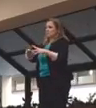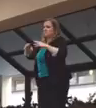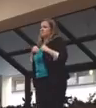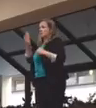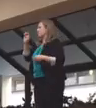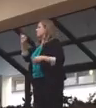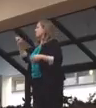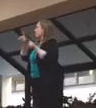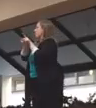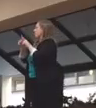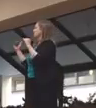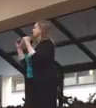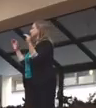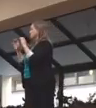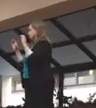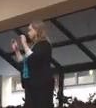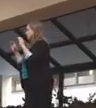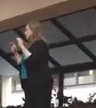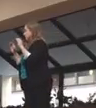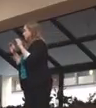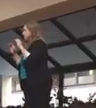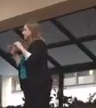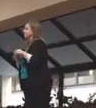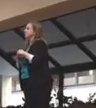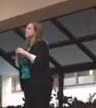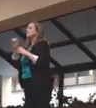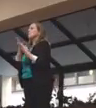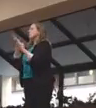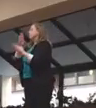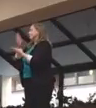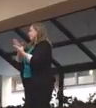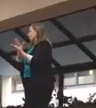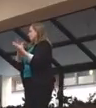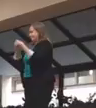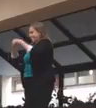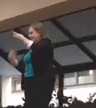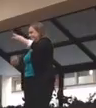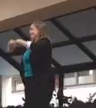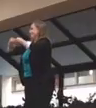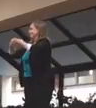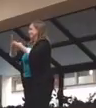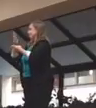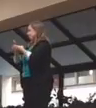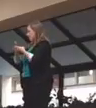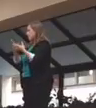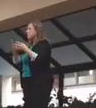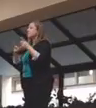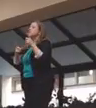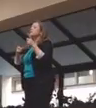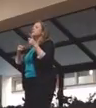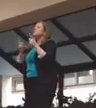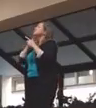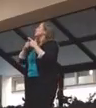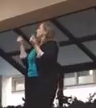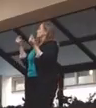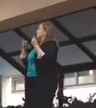RID members accept BEI as equivalency to certification. That motion obviously never made it to the top